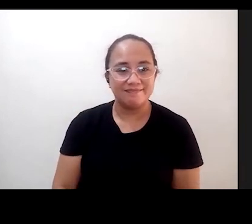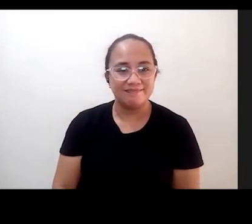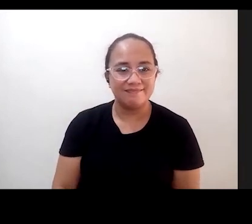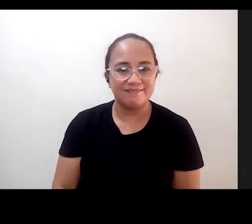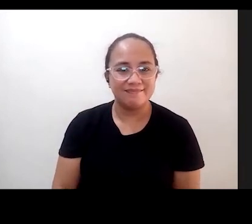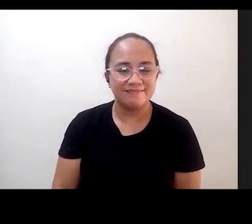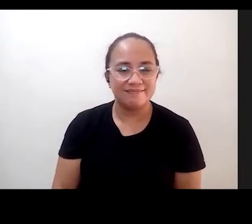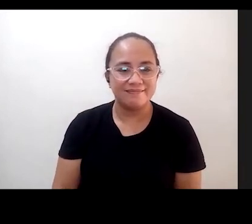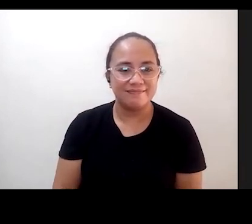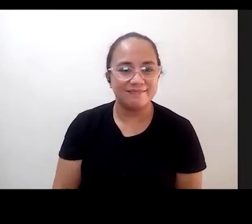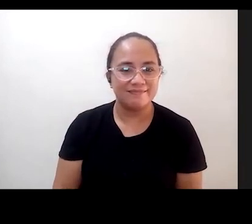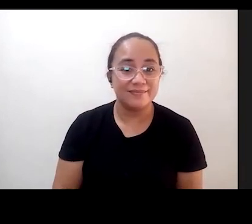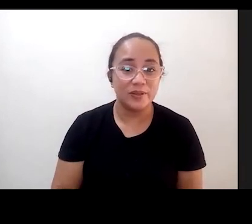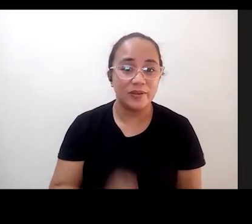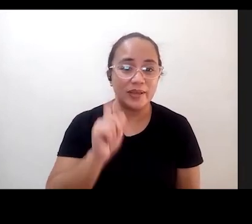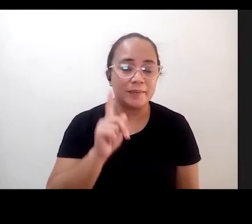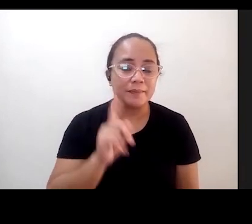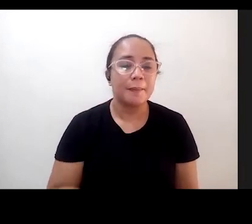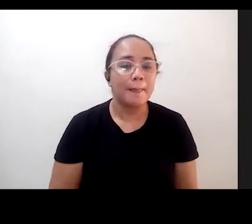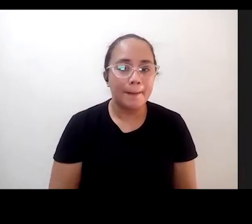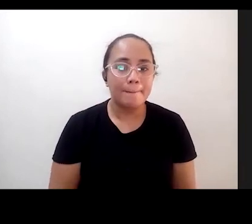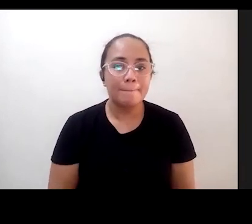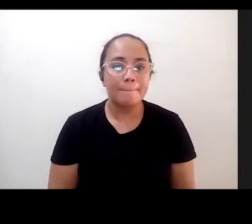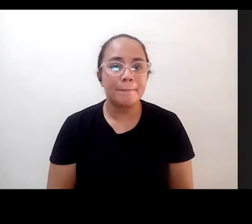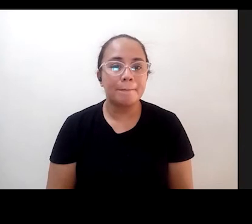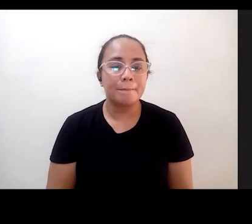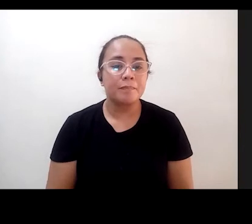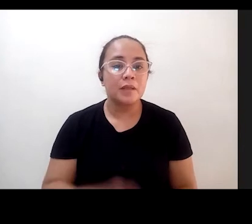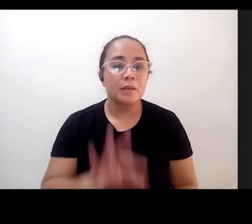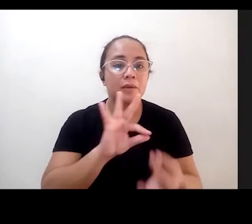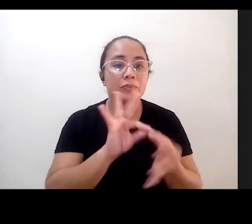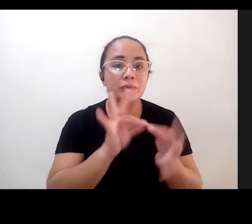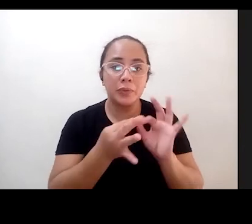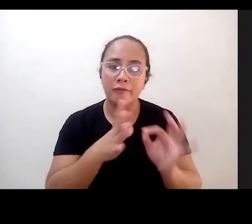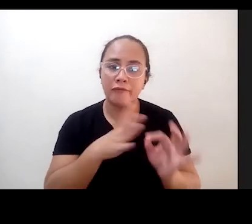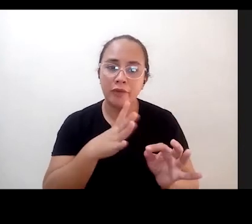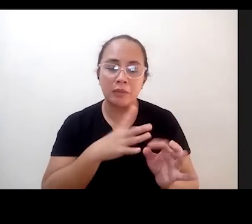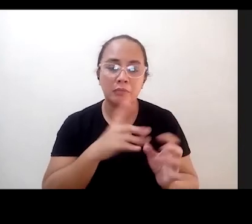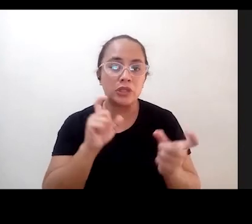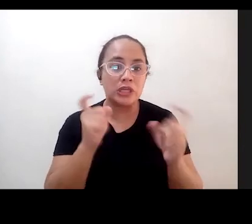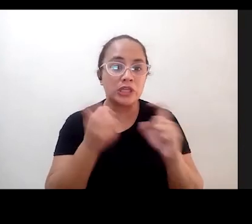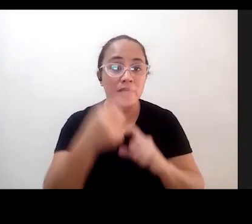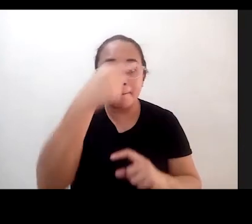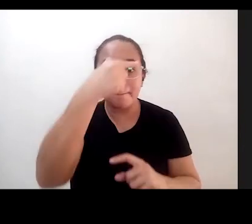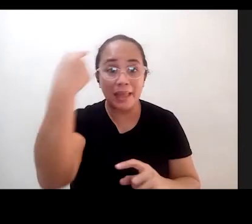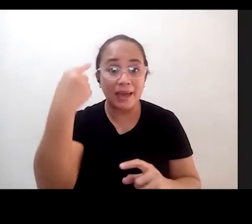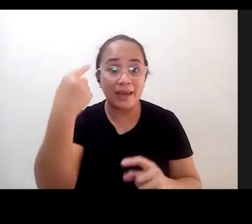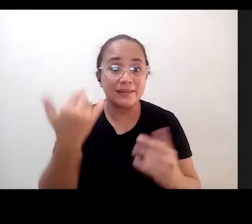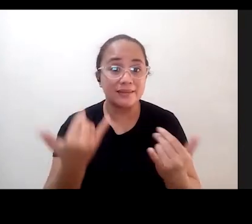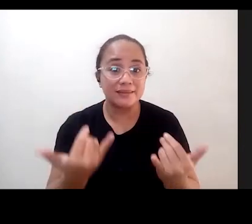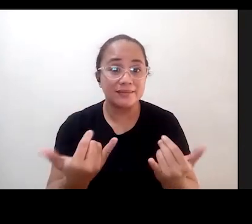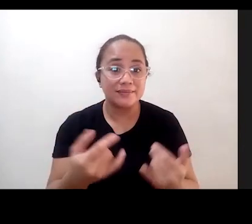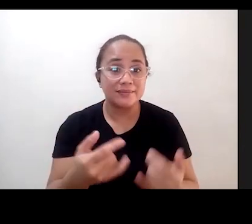Okay, so the translation is fine. You can change that to black font.